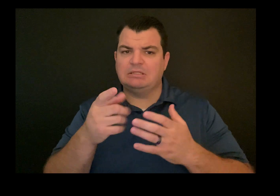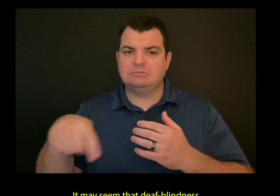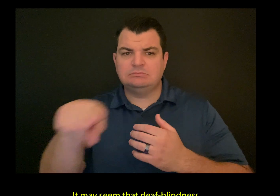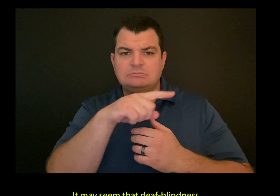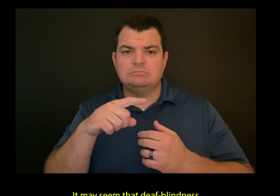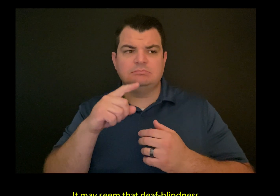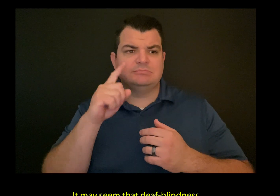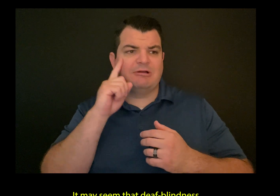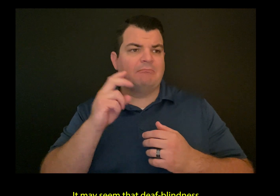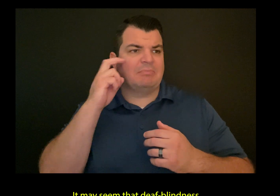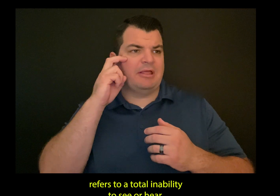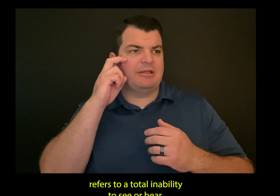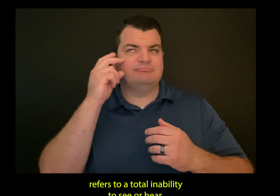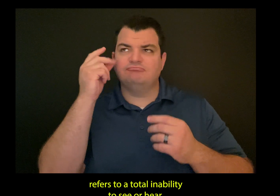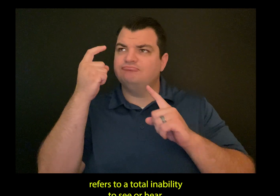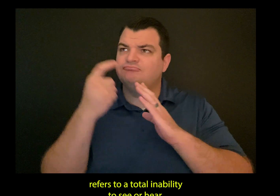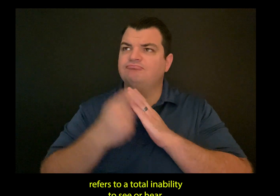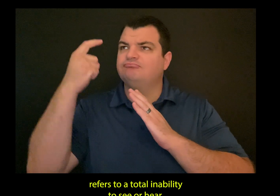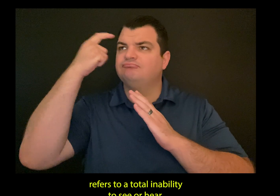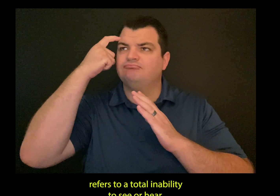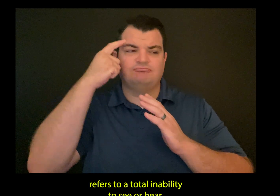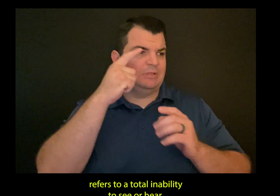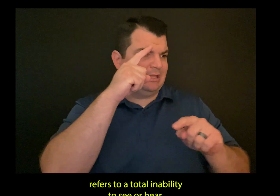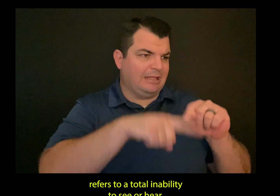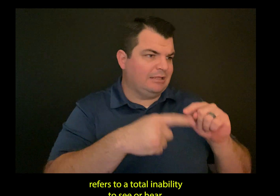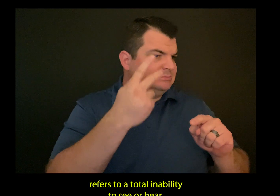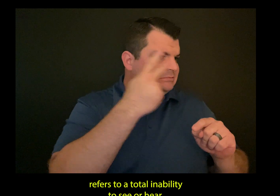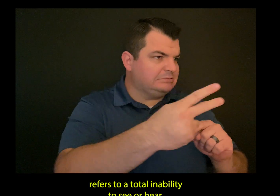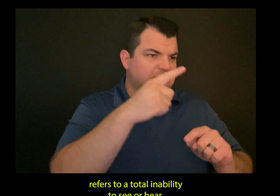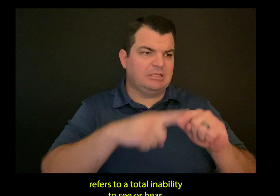It may seem that deafblindness refers to a total inability to see or hear.